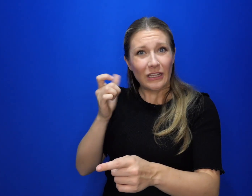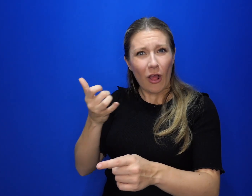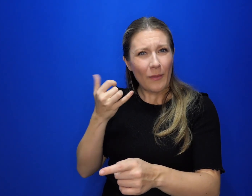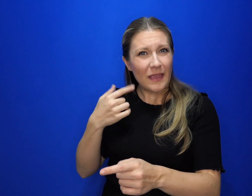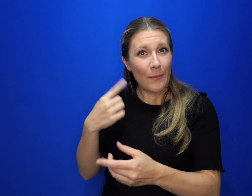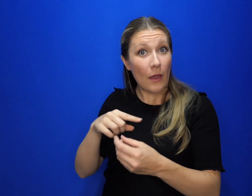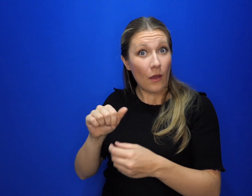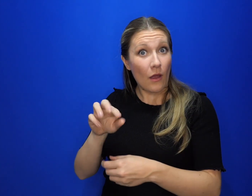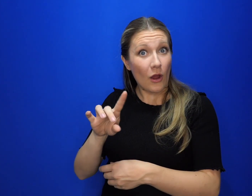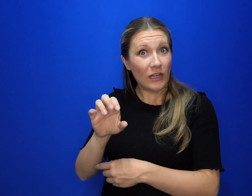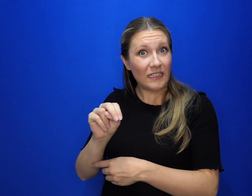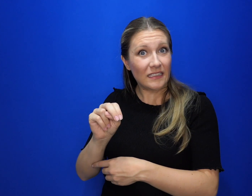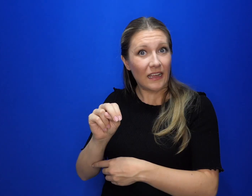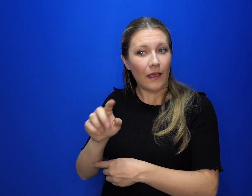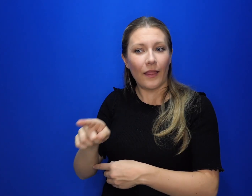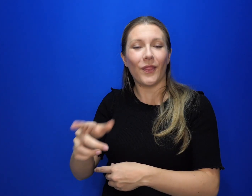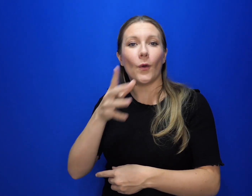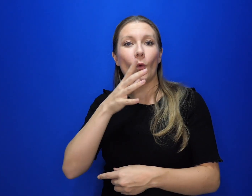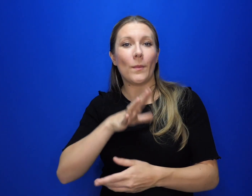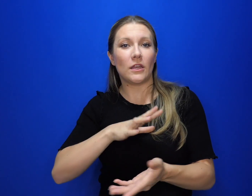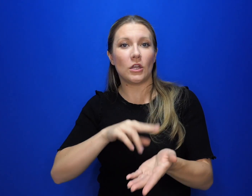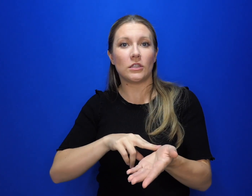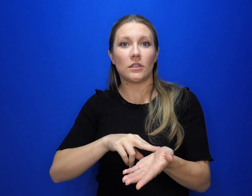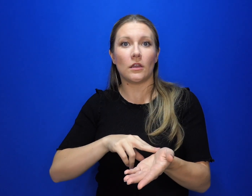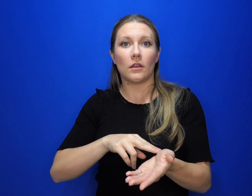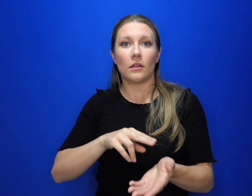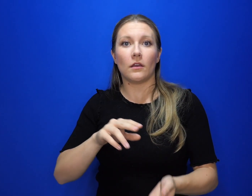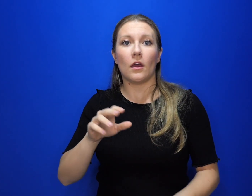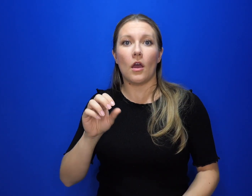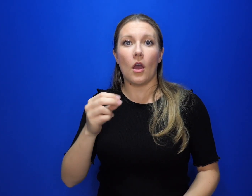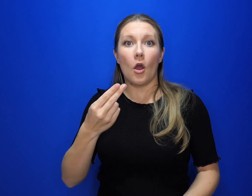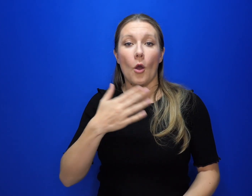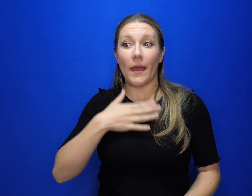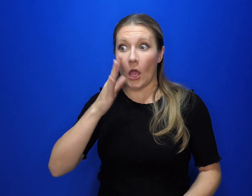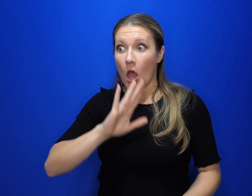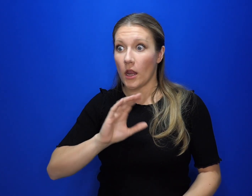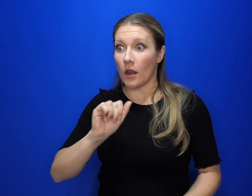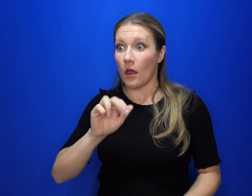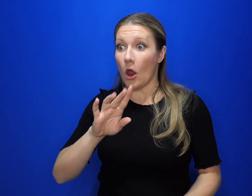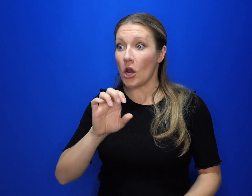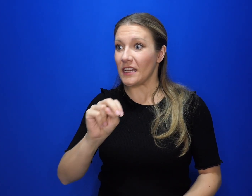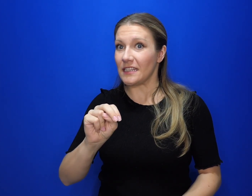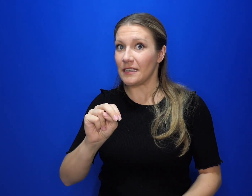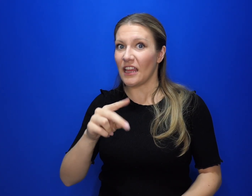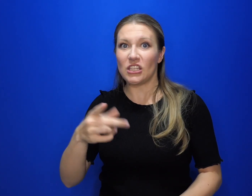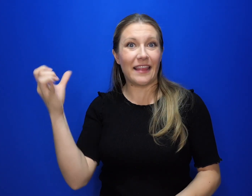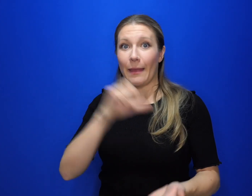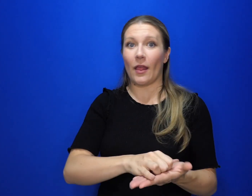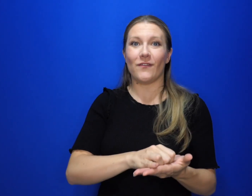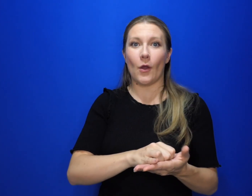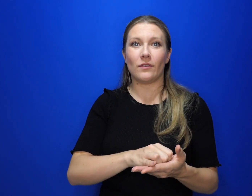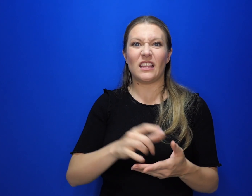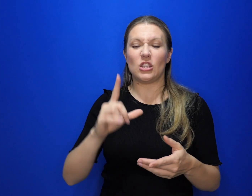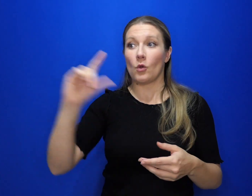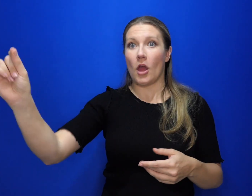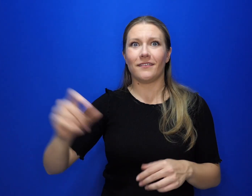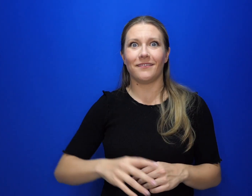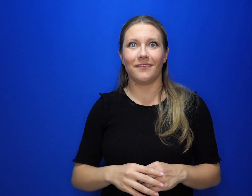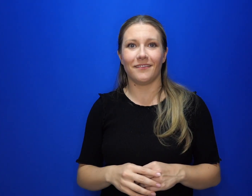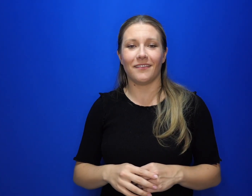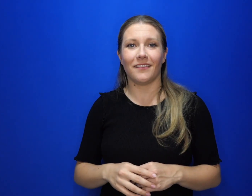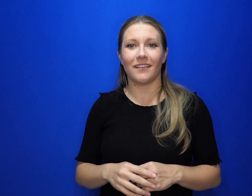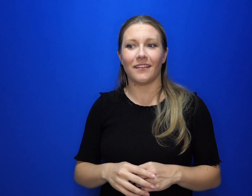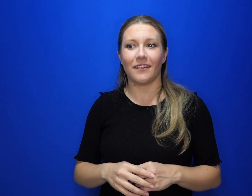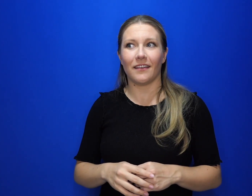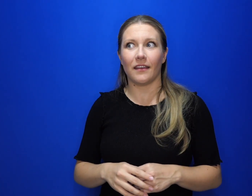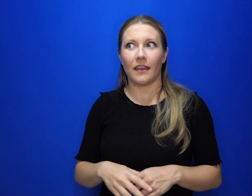Scott, you didn't call me about Arden. And the nurse said, oh my God, Arden. And she slammed down the phone and